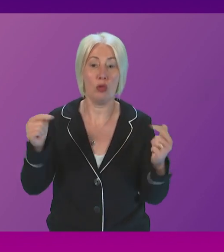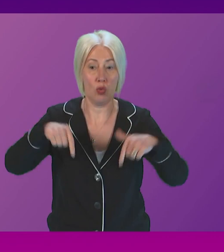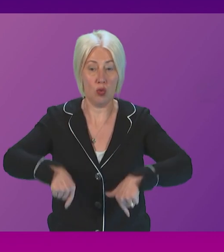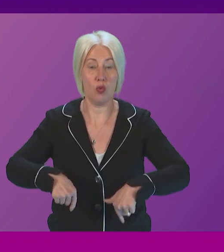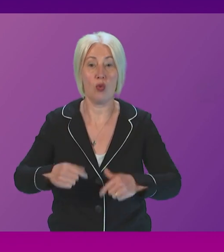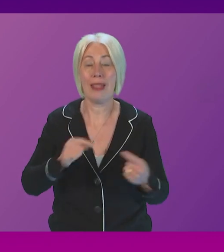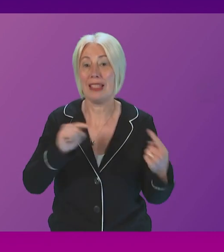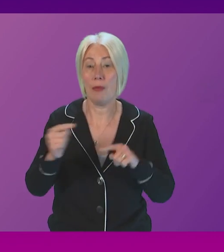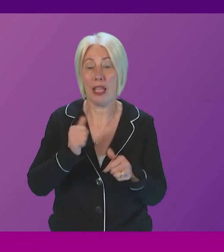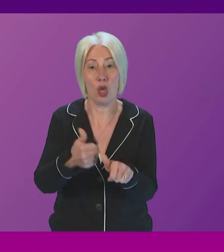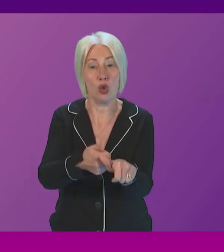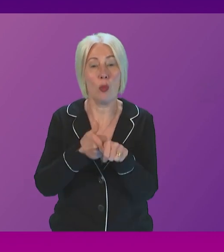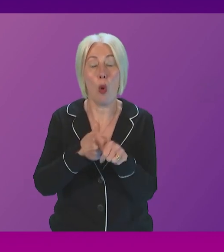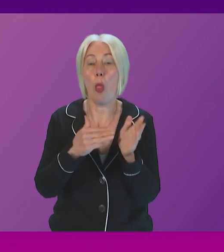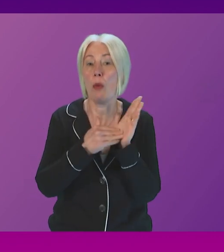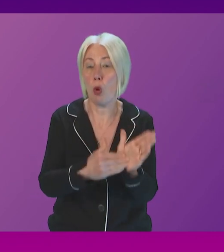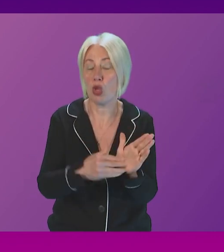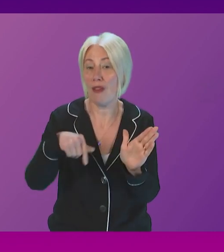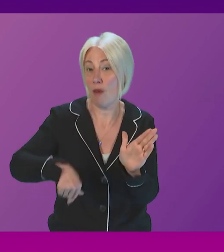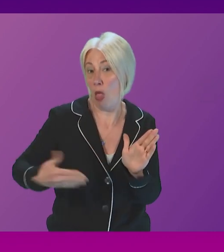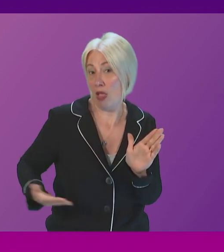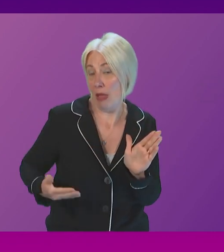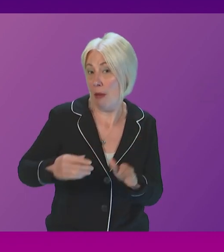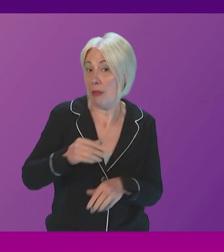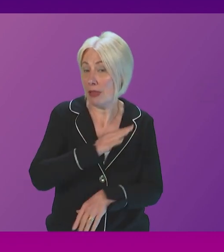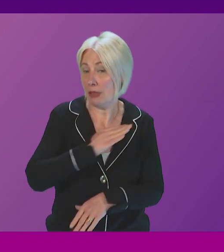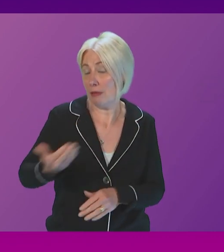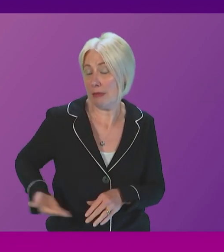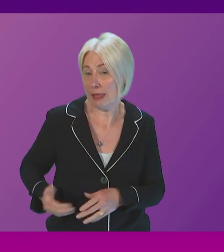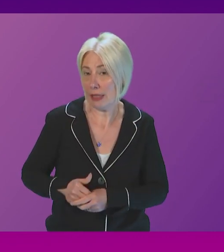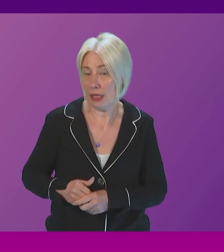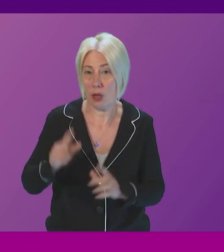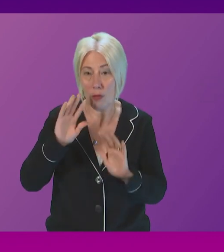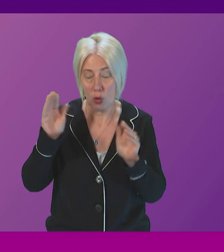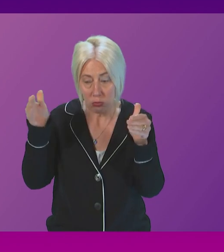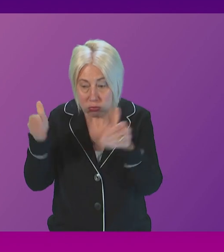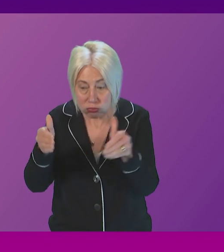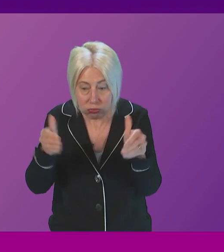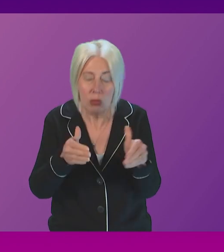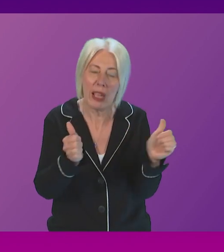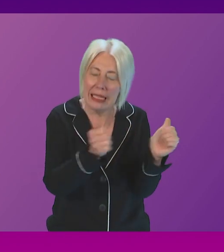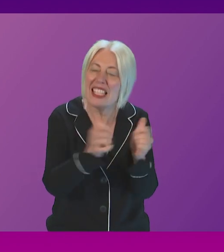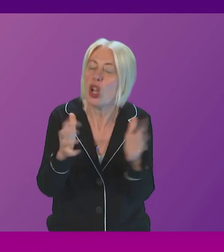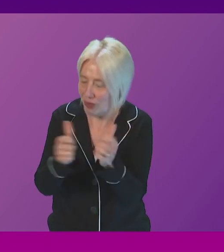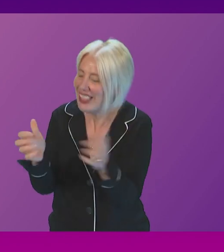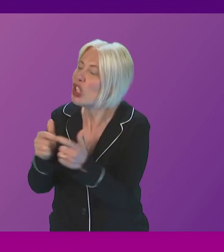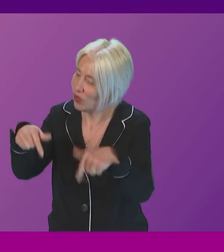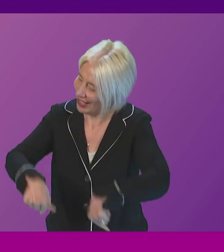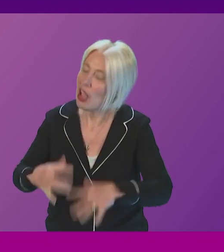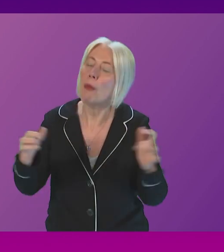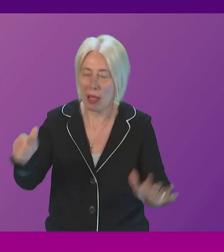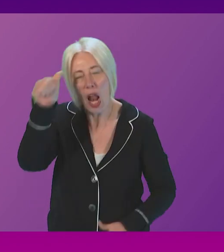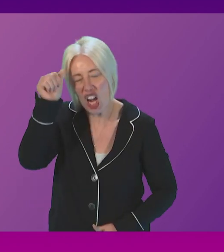and supporting the motion for members' business. There is often a lot of focus on the areas in which we disagree in this parliament